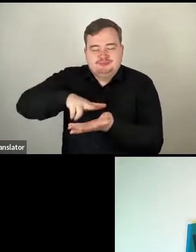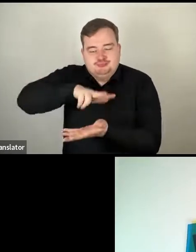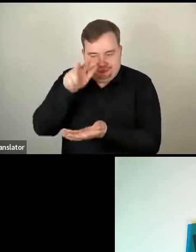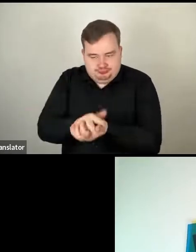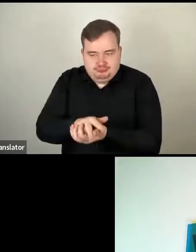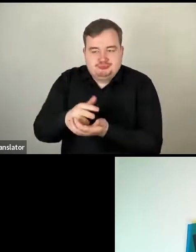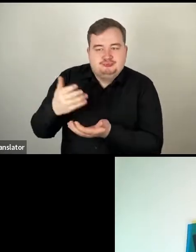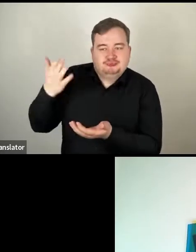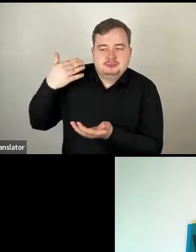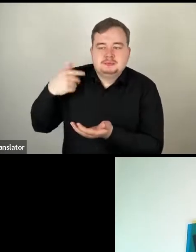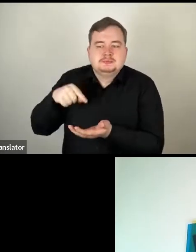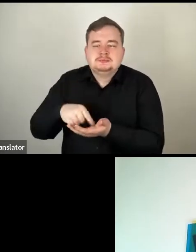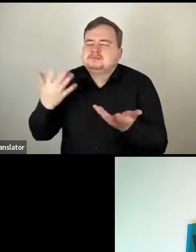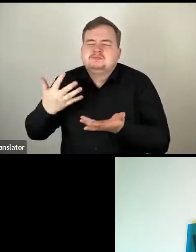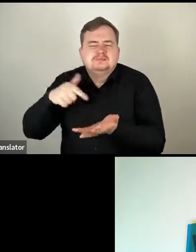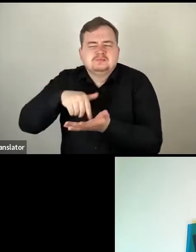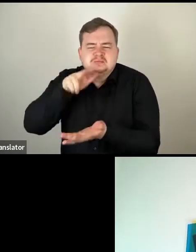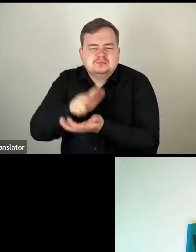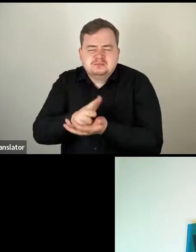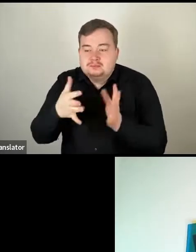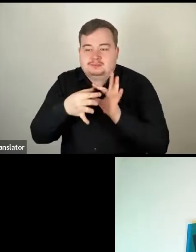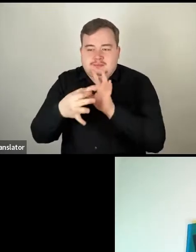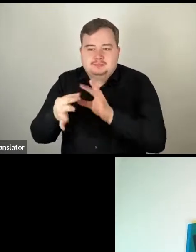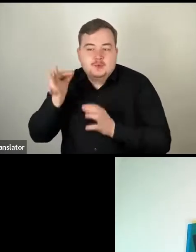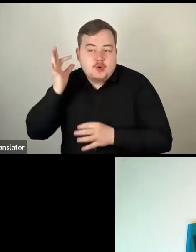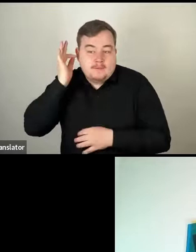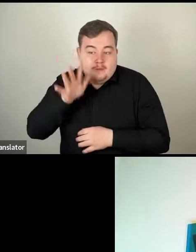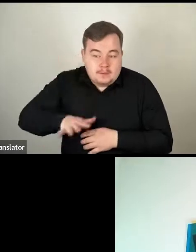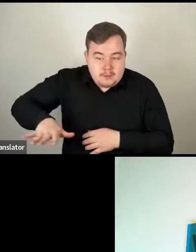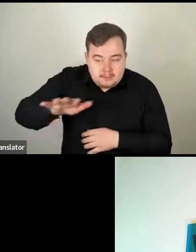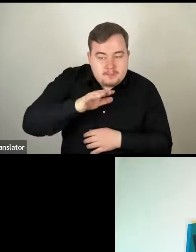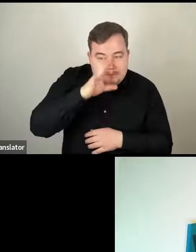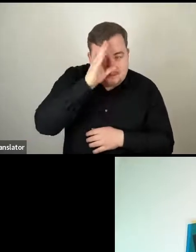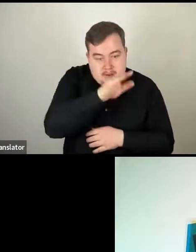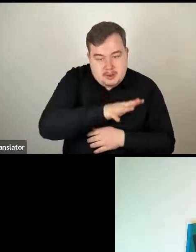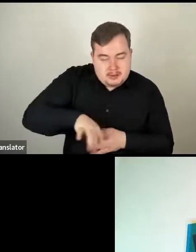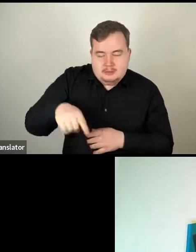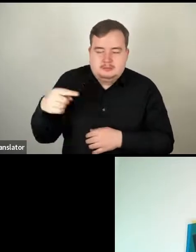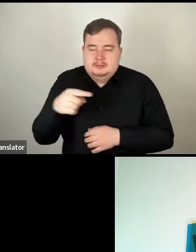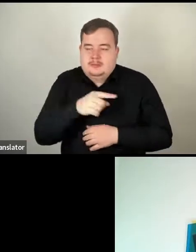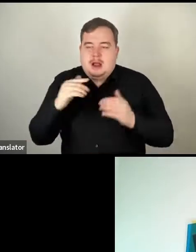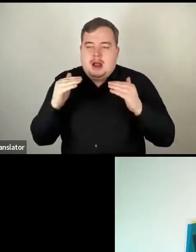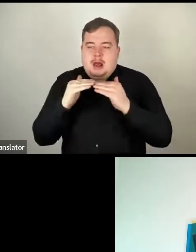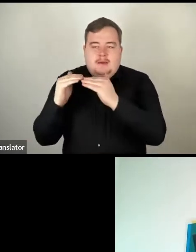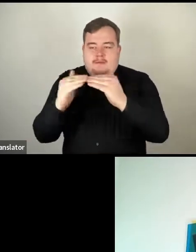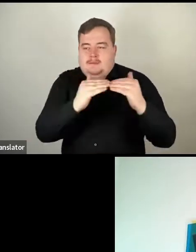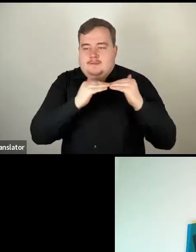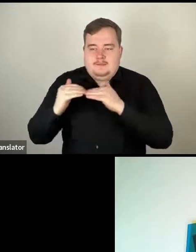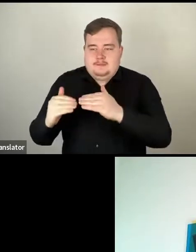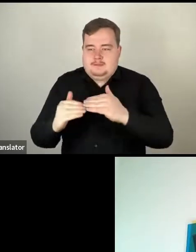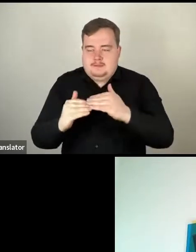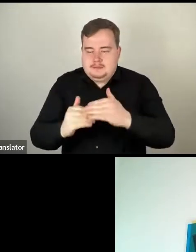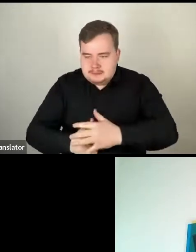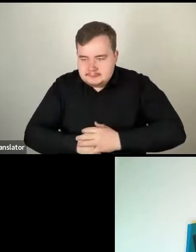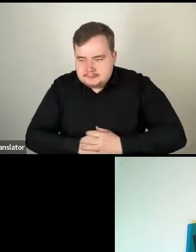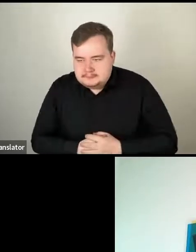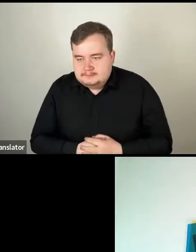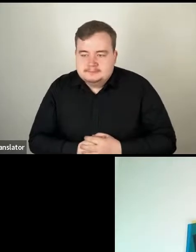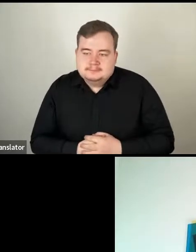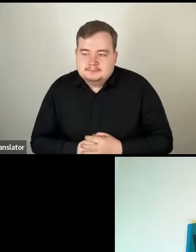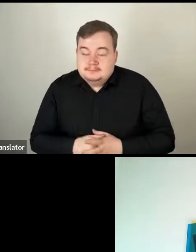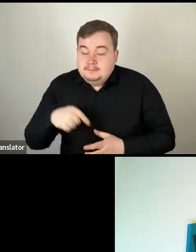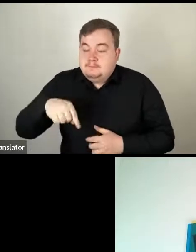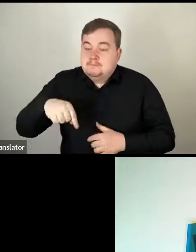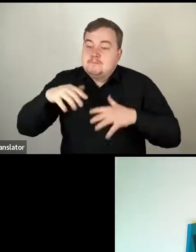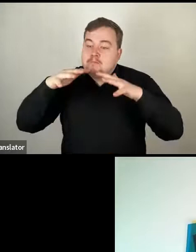of gender-sensitive parliaments has become basically the clearest expression of parliament's responsibility to promote